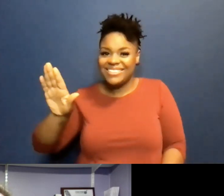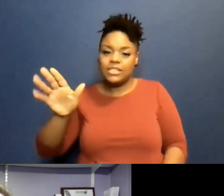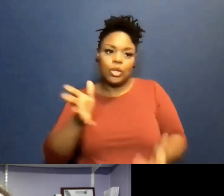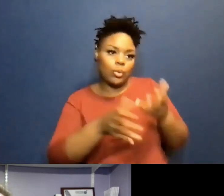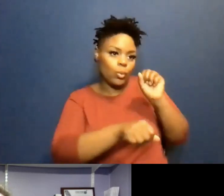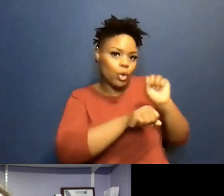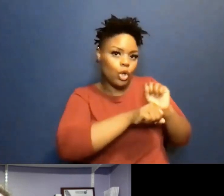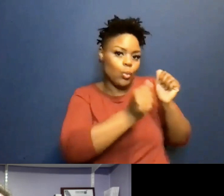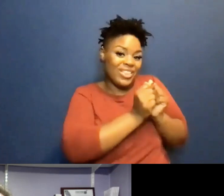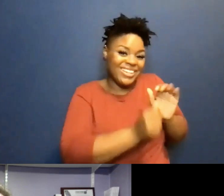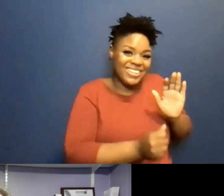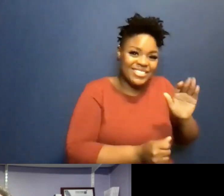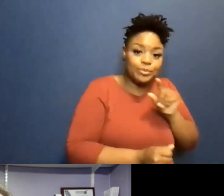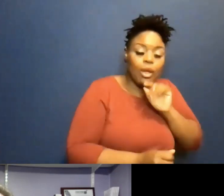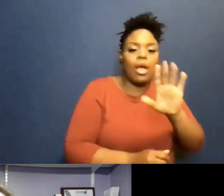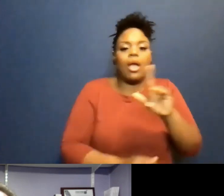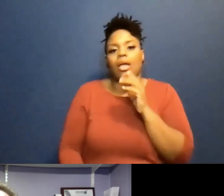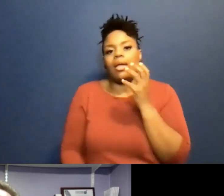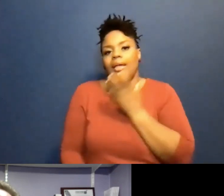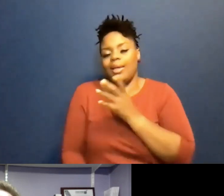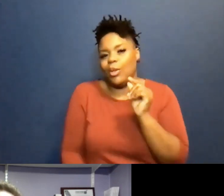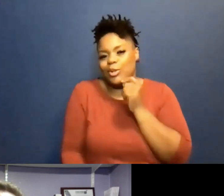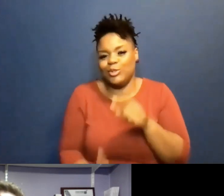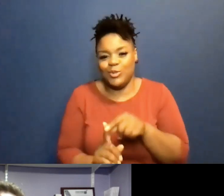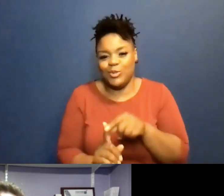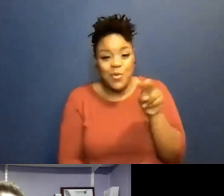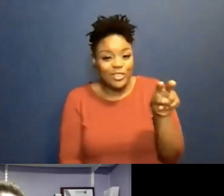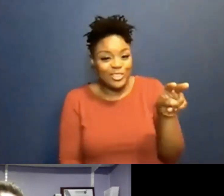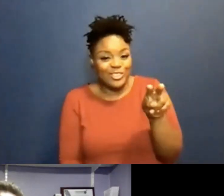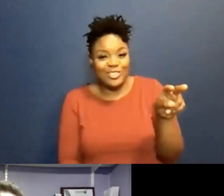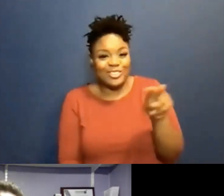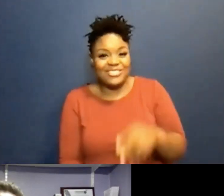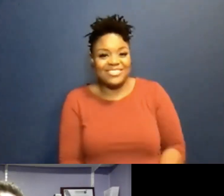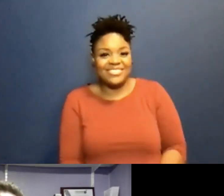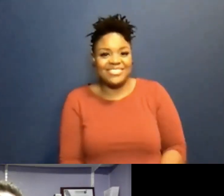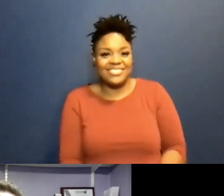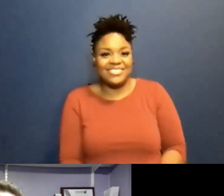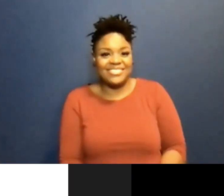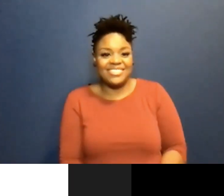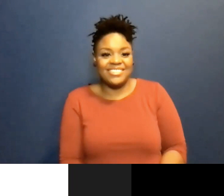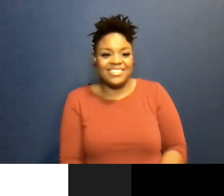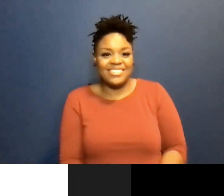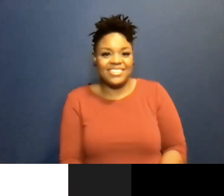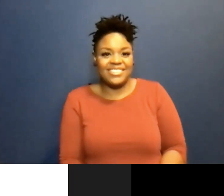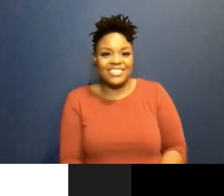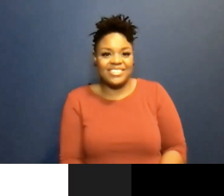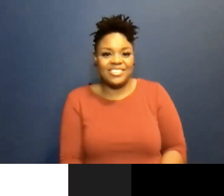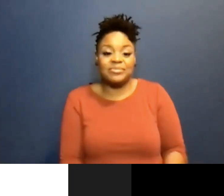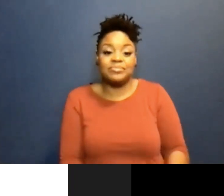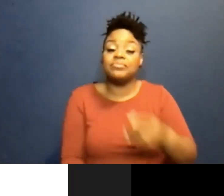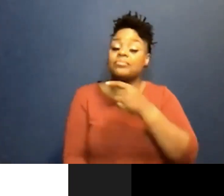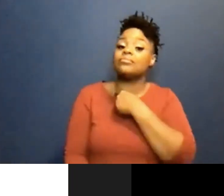So, Mr. Robson, how about you? What would be the moment that was the one that really caught you in the film?